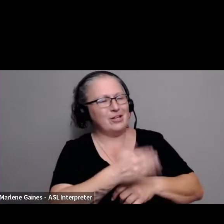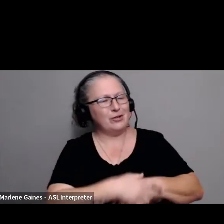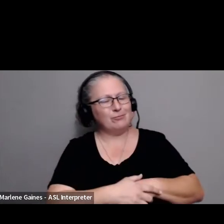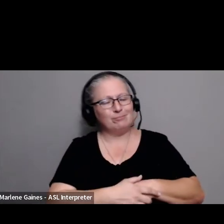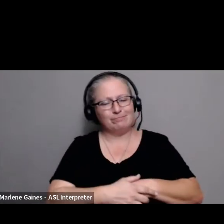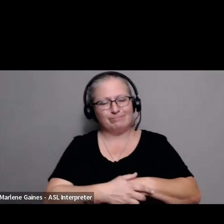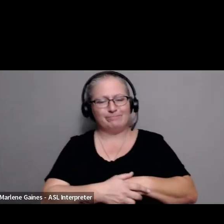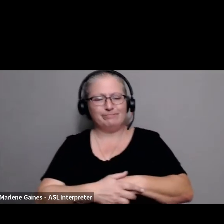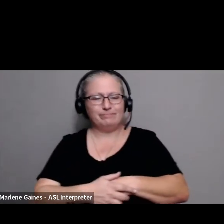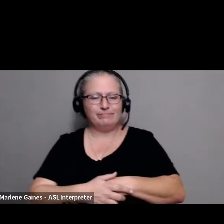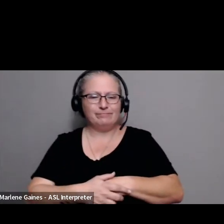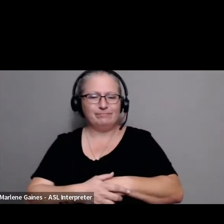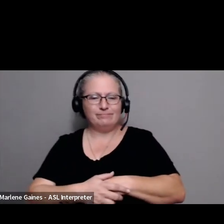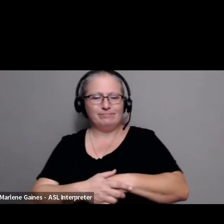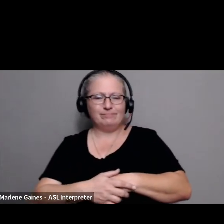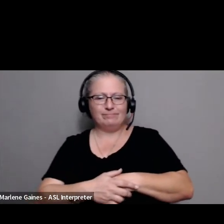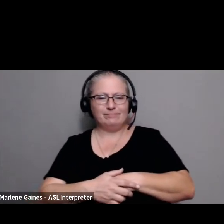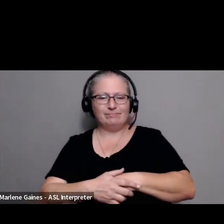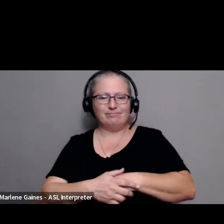you. Yeah.